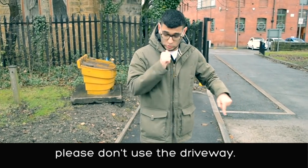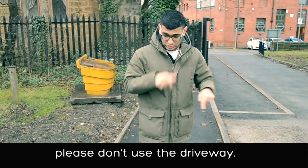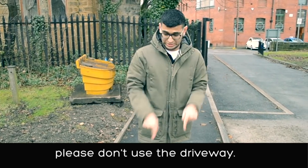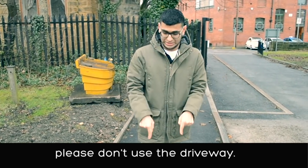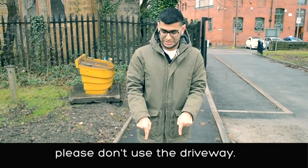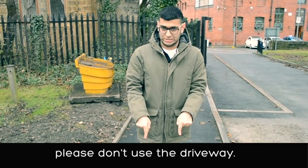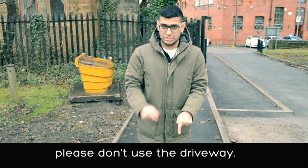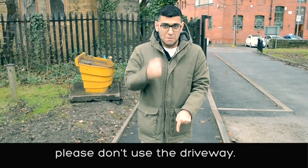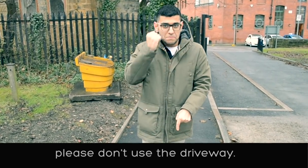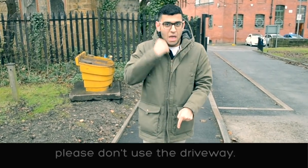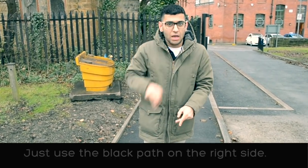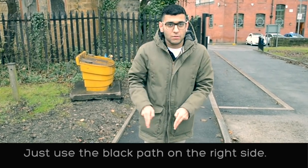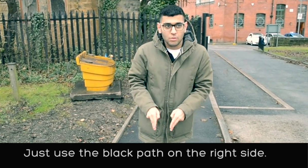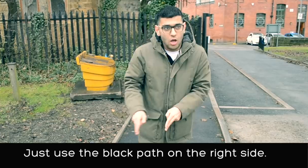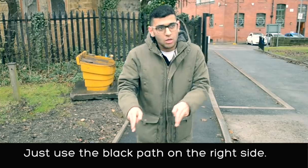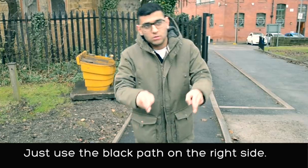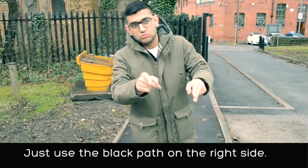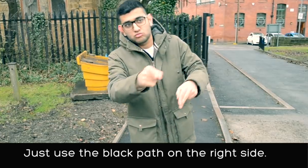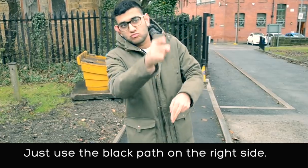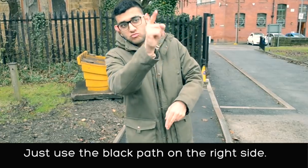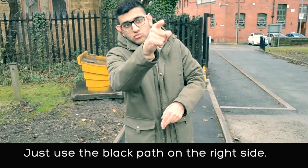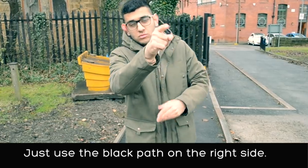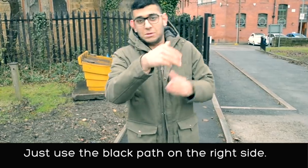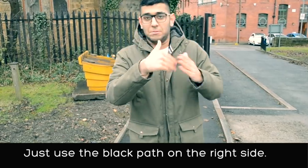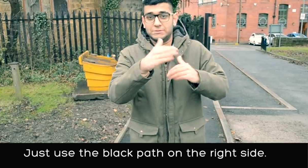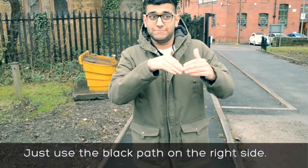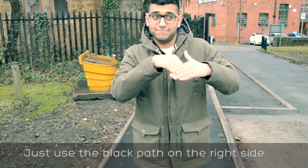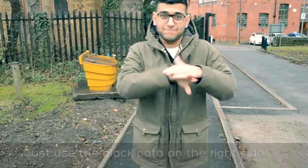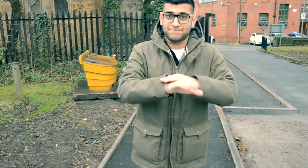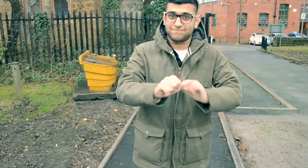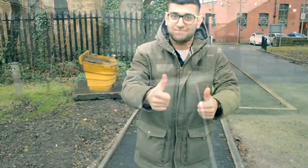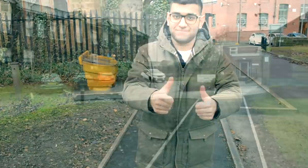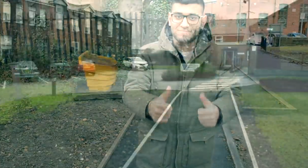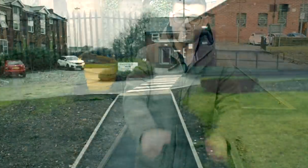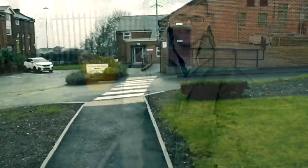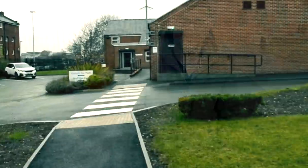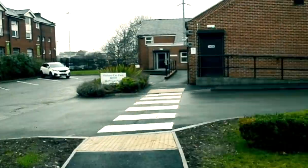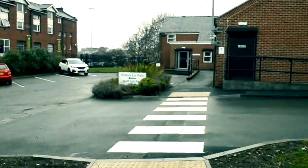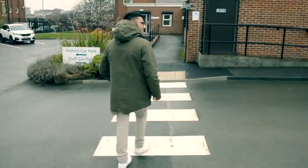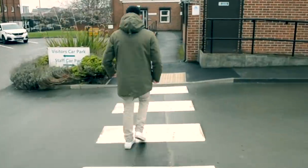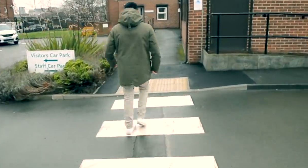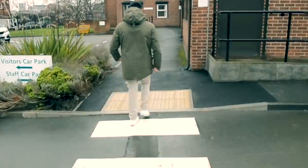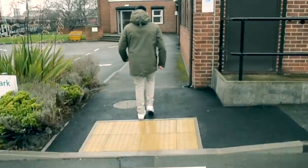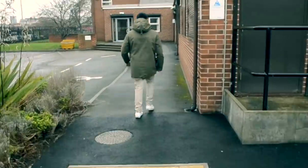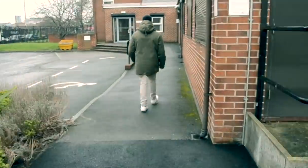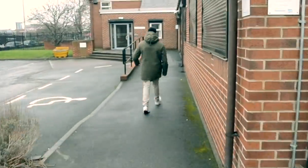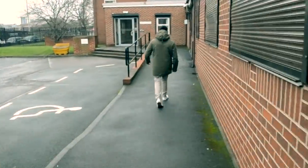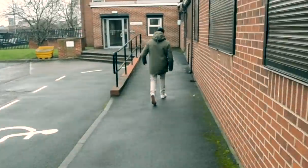Also, if you're arriving on foot, please don't use the driveway, just use the black path on the right.